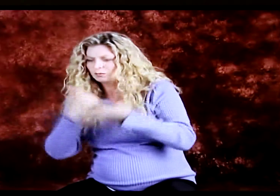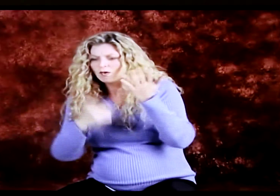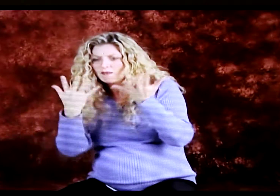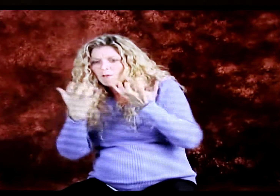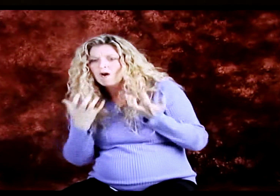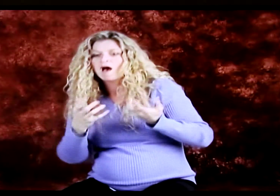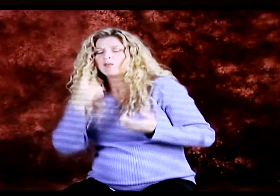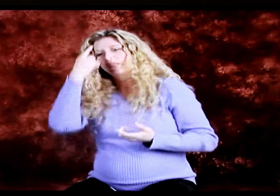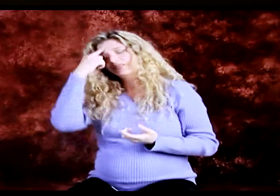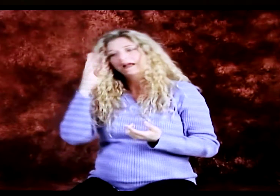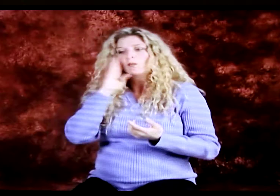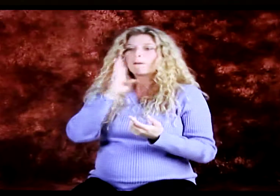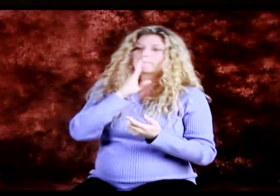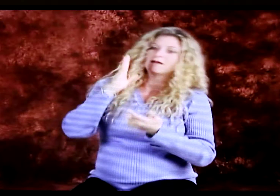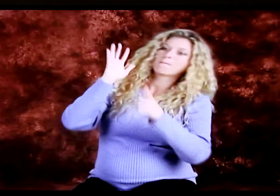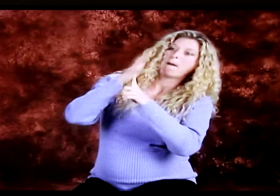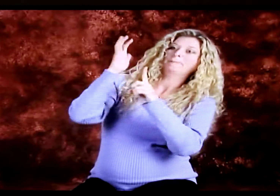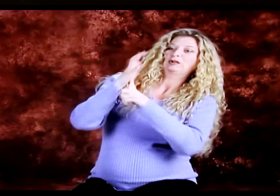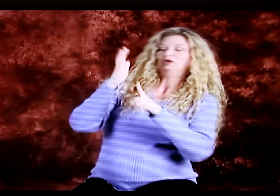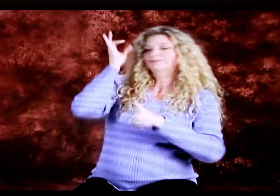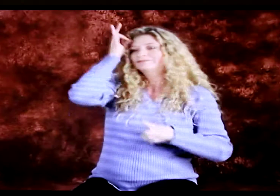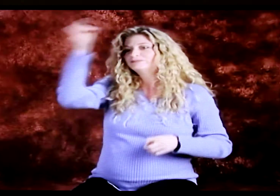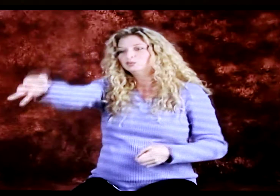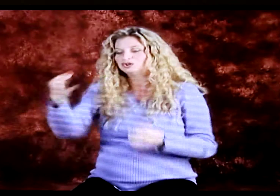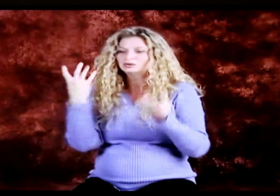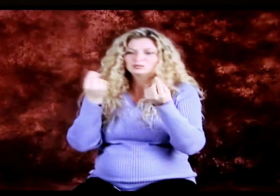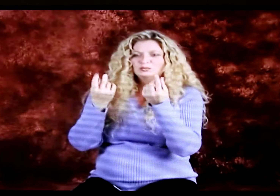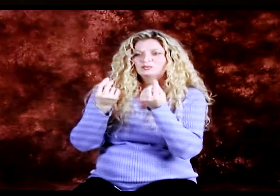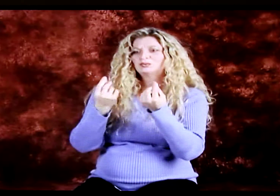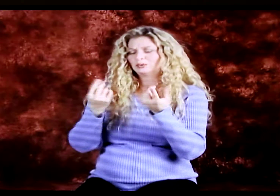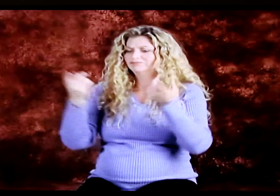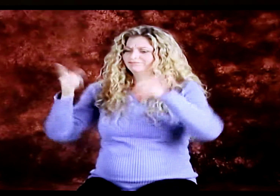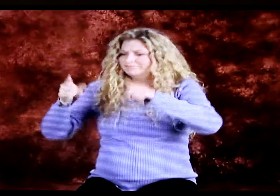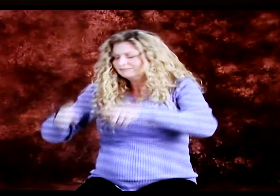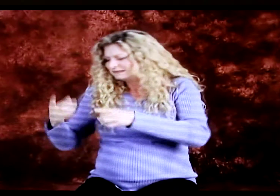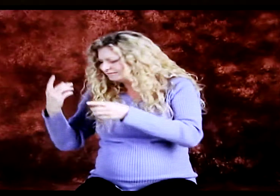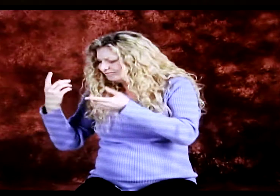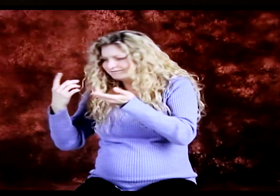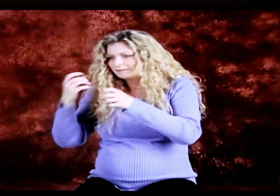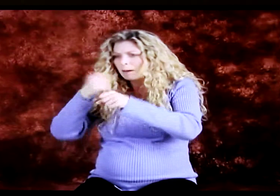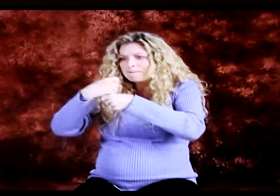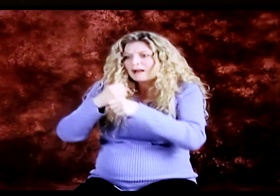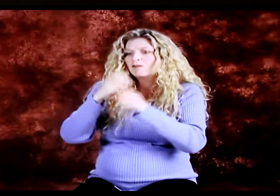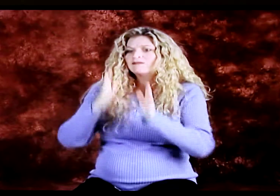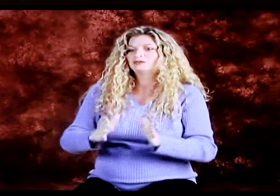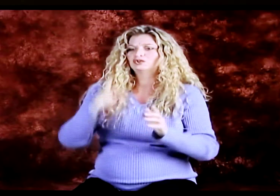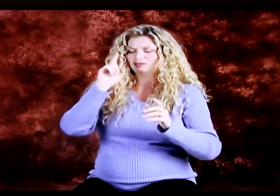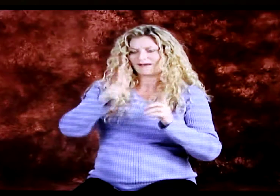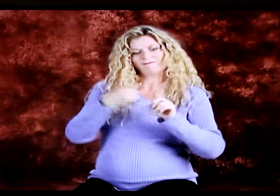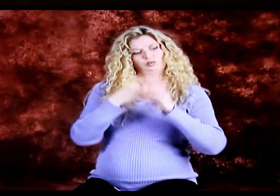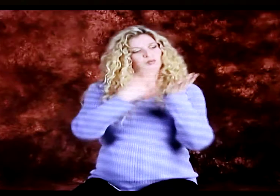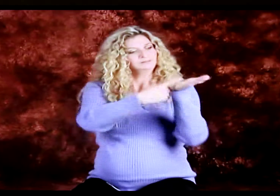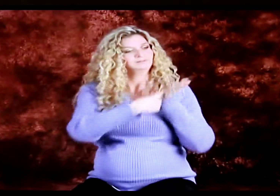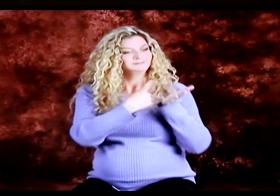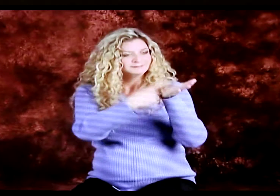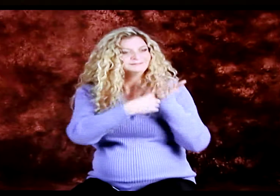and the plans and the preparation of what they predict will be popular in the future. You know, so